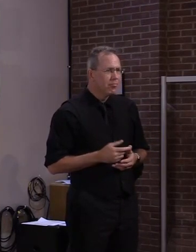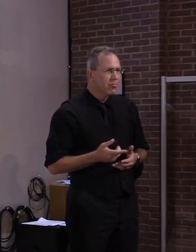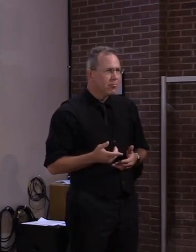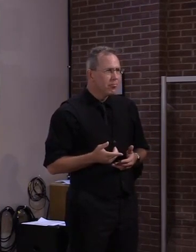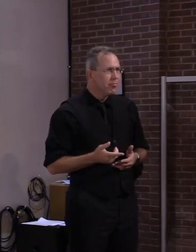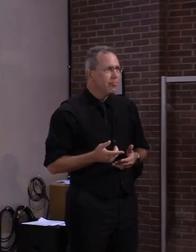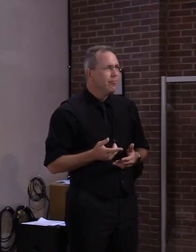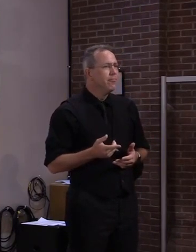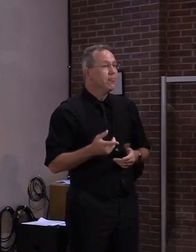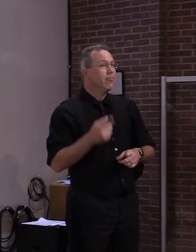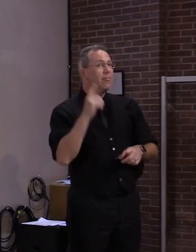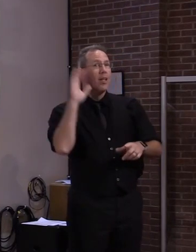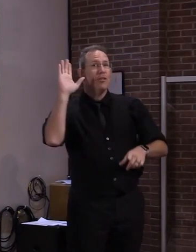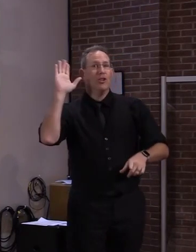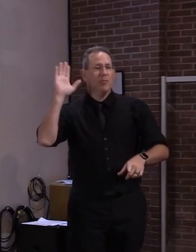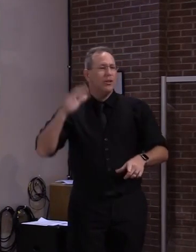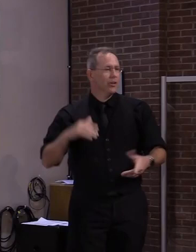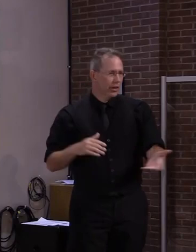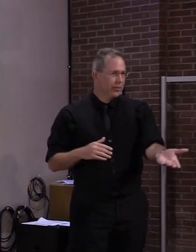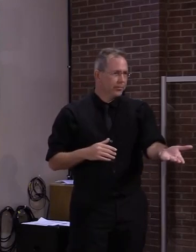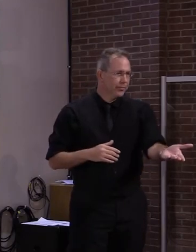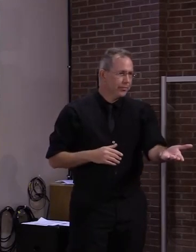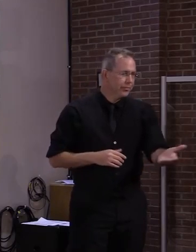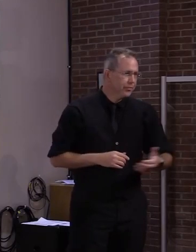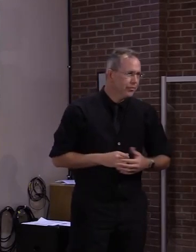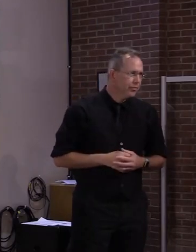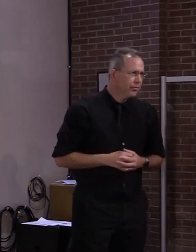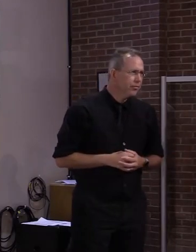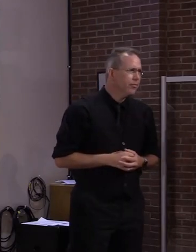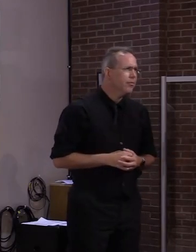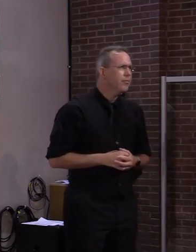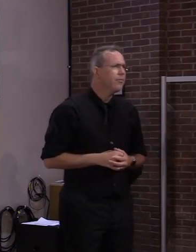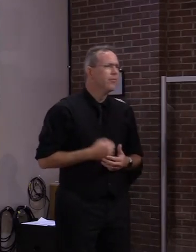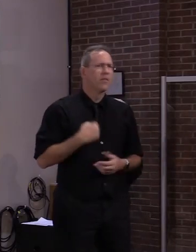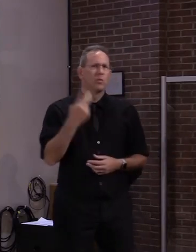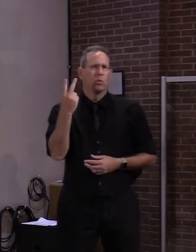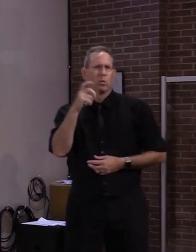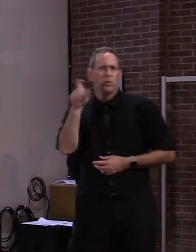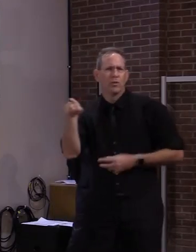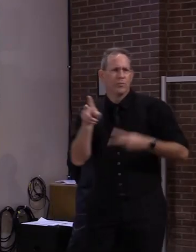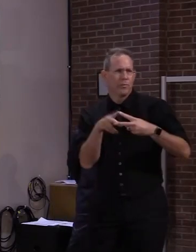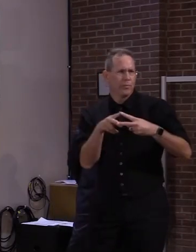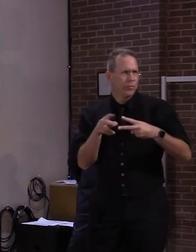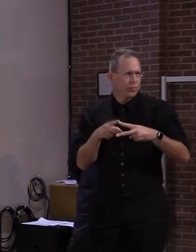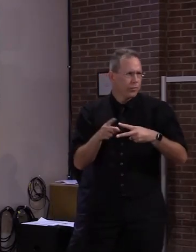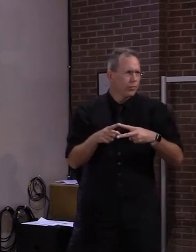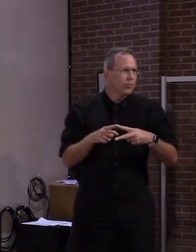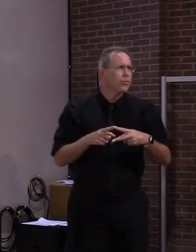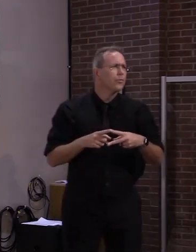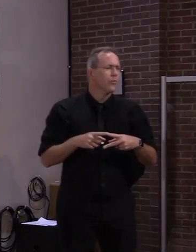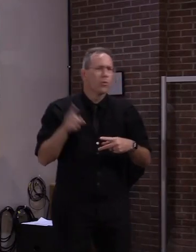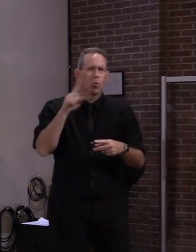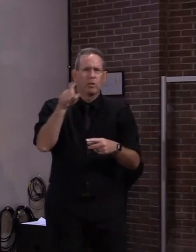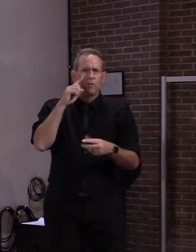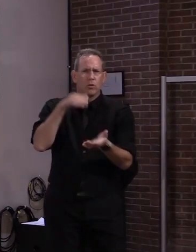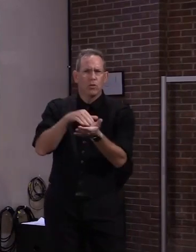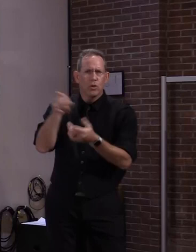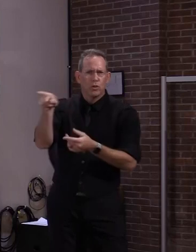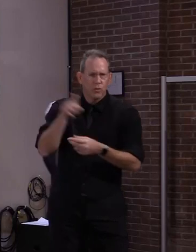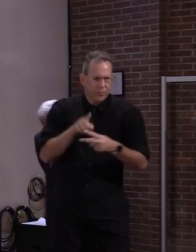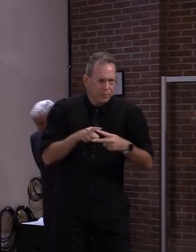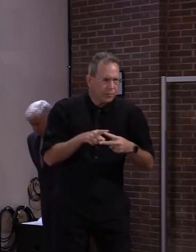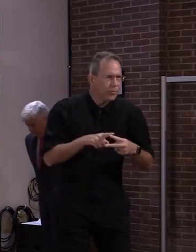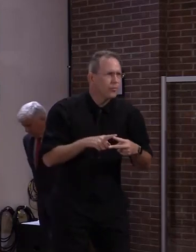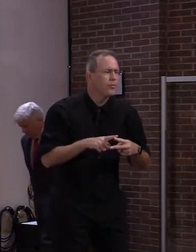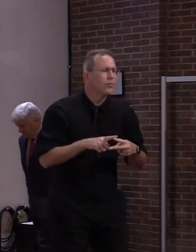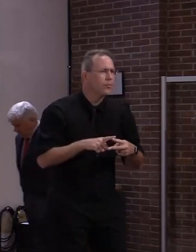thanks jason a couple quick questions for you dr levine one really quickly um the last